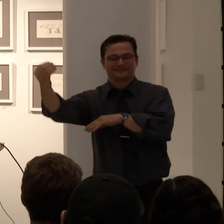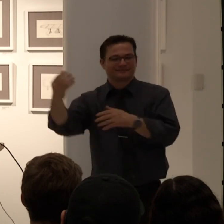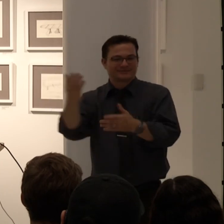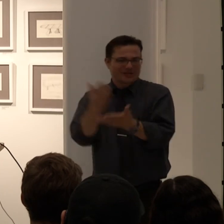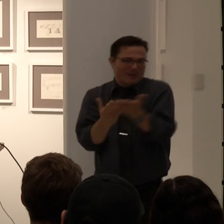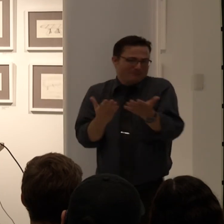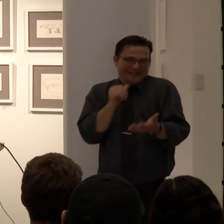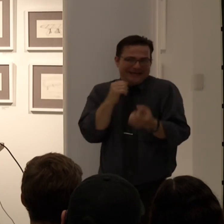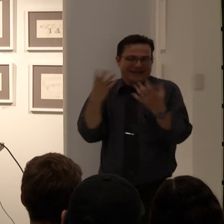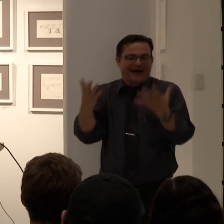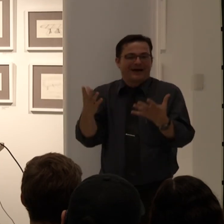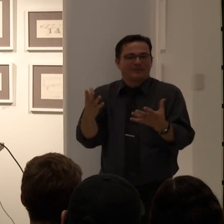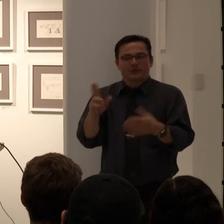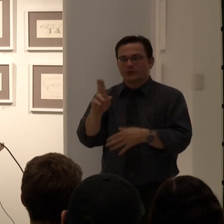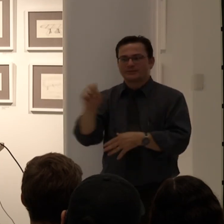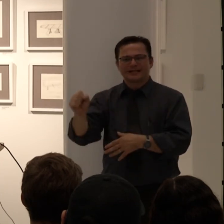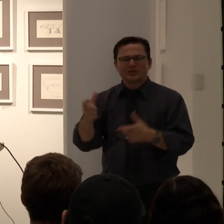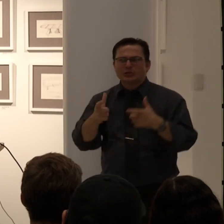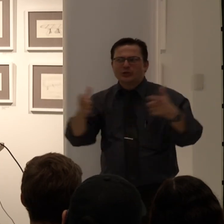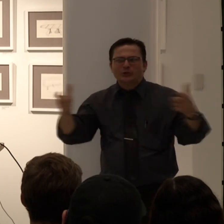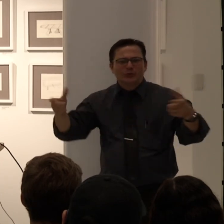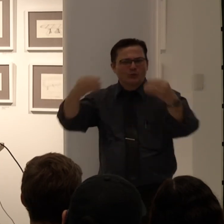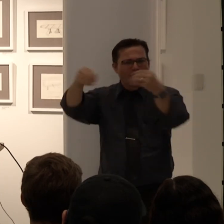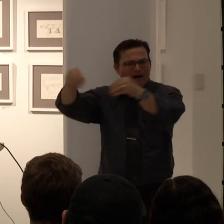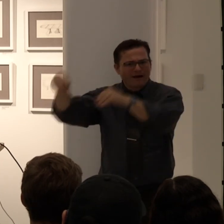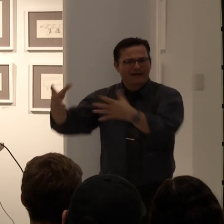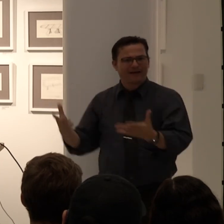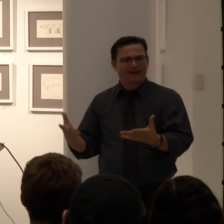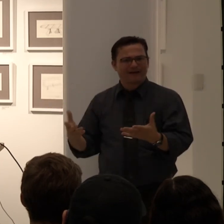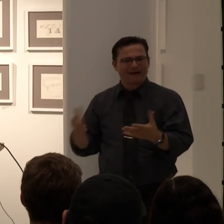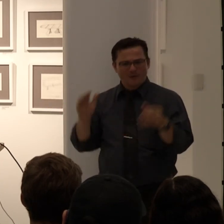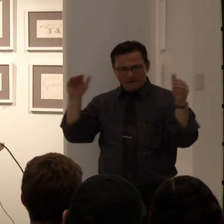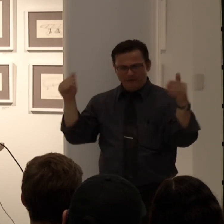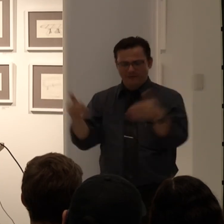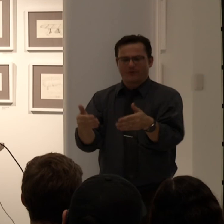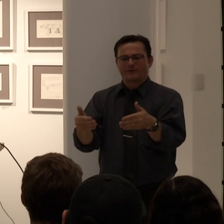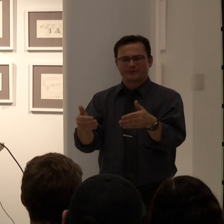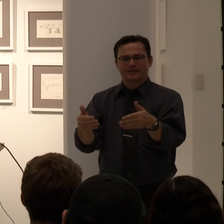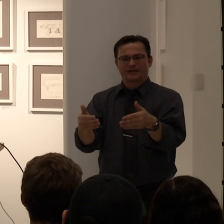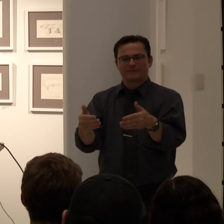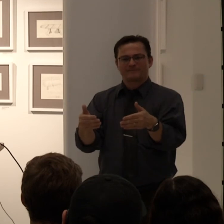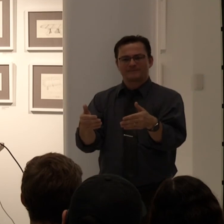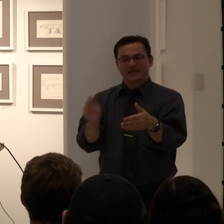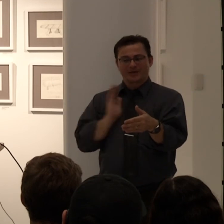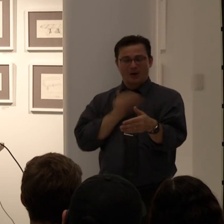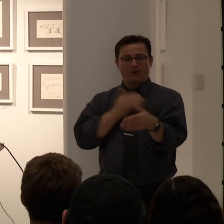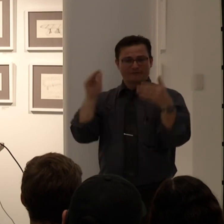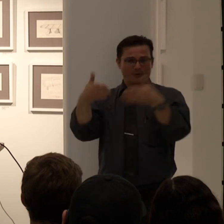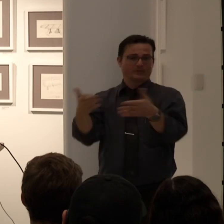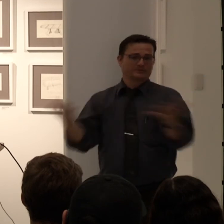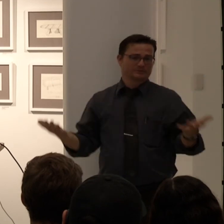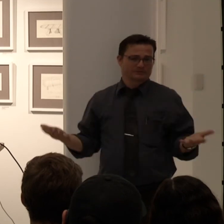lot, but the United States is a huge market, and we're concentrating, that's where we're concentrating.